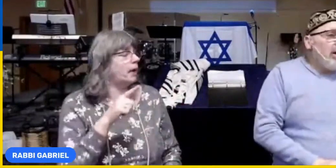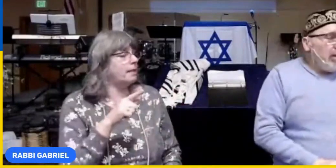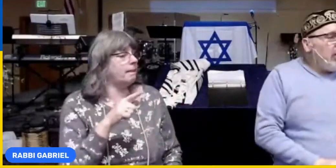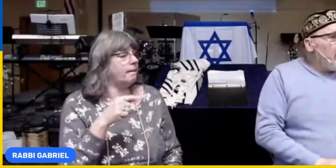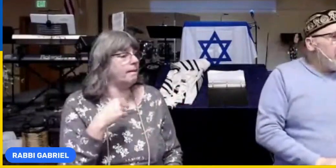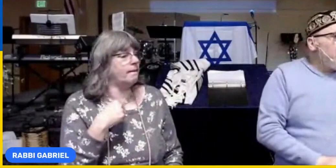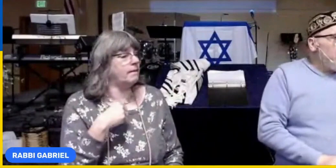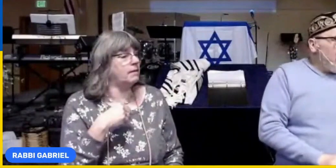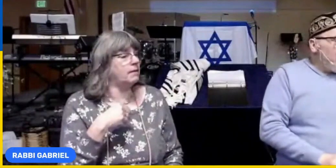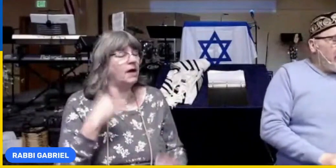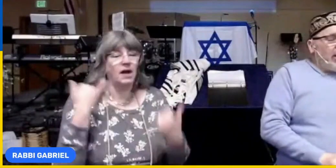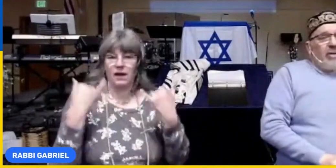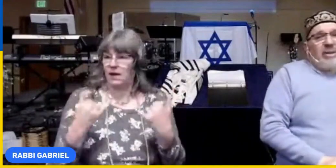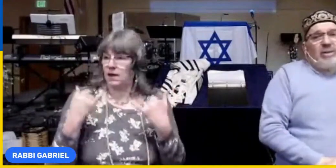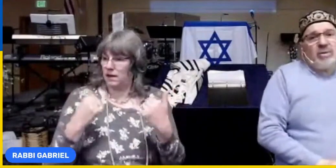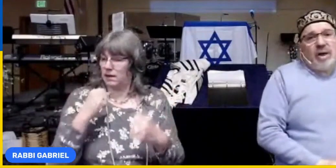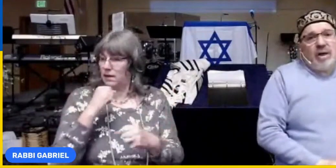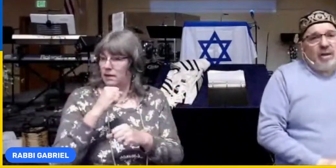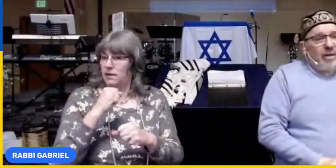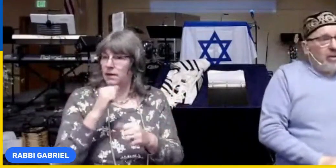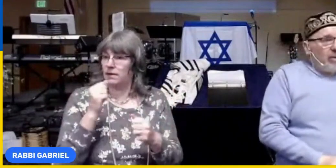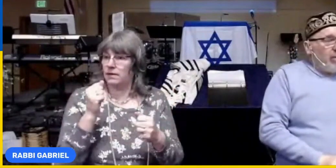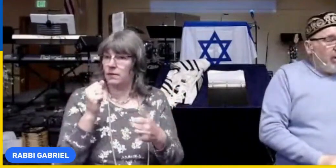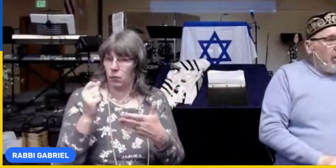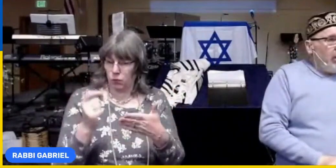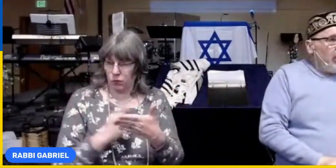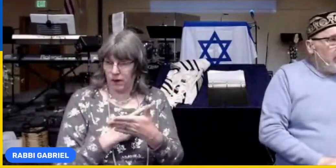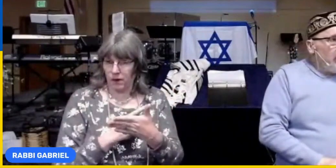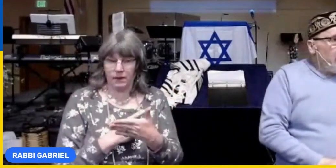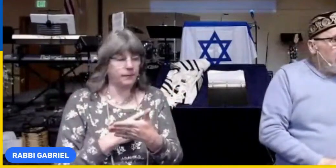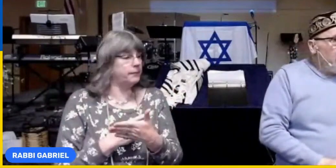so, you know, this week we're going to,